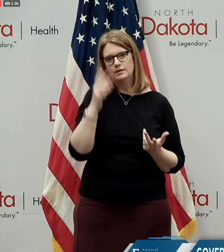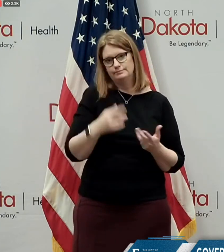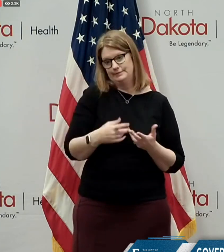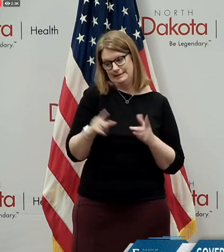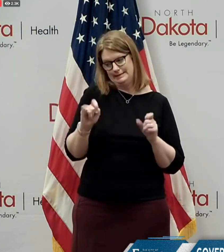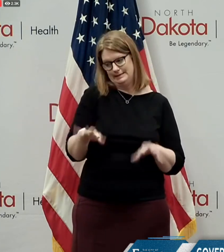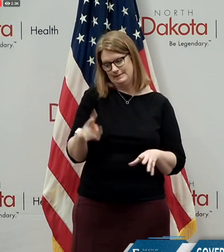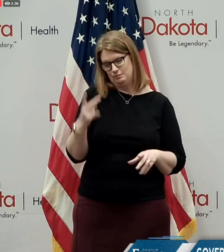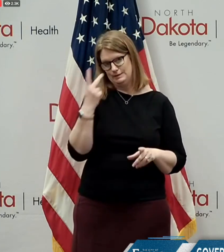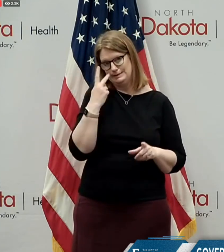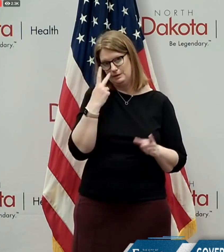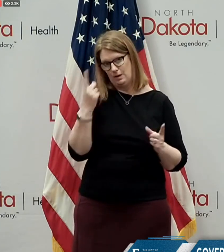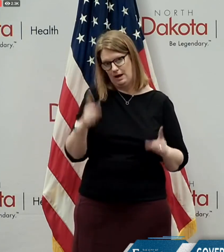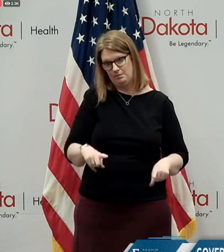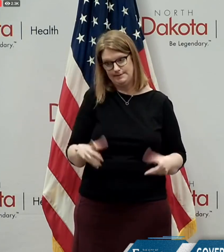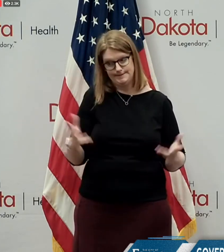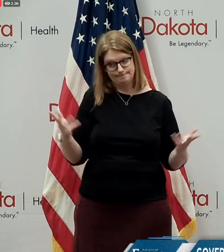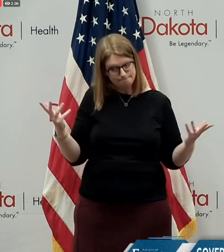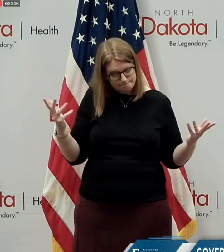Again, I